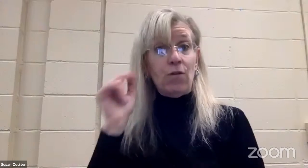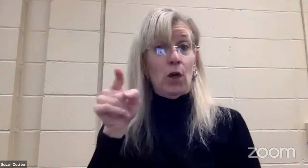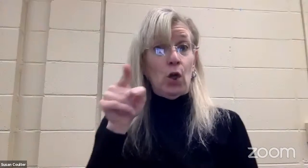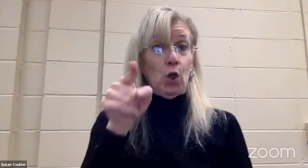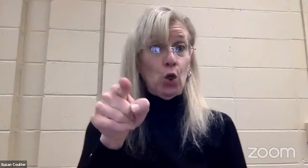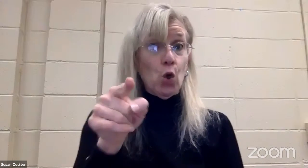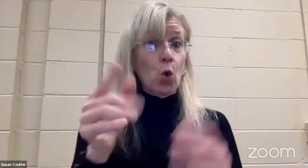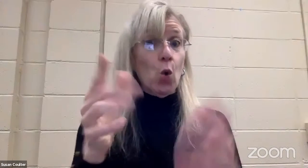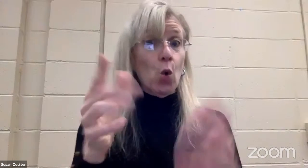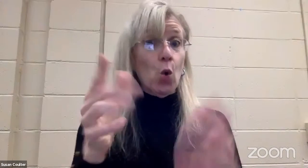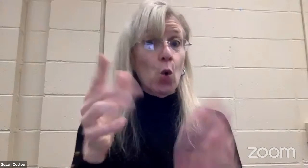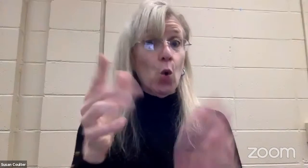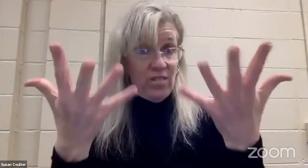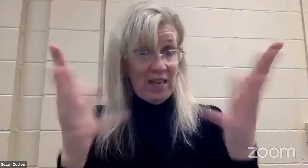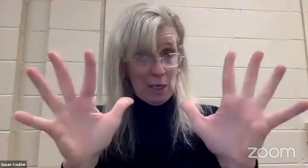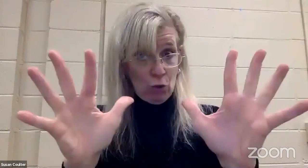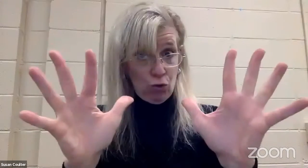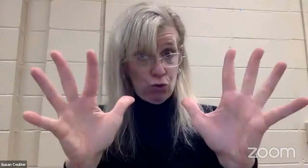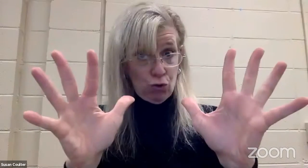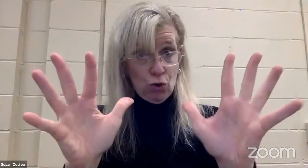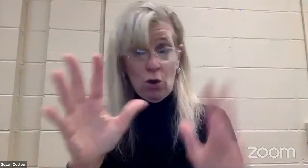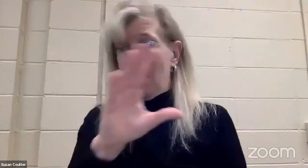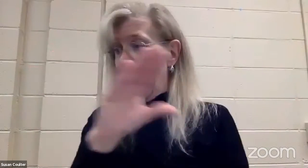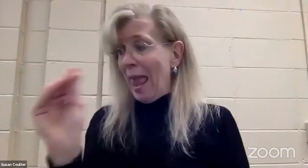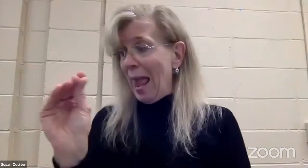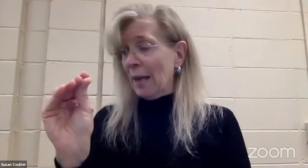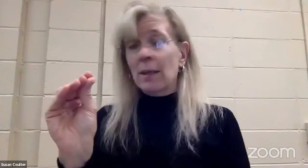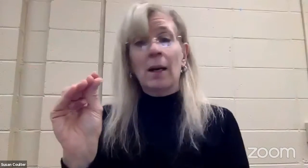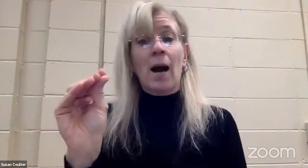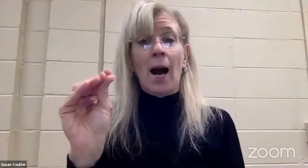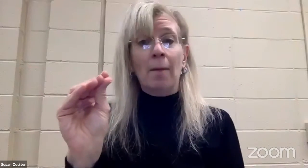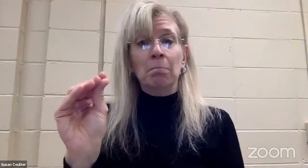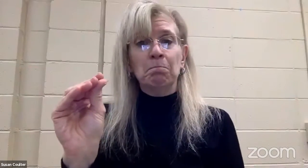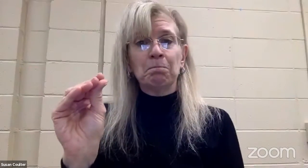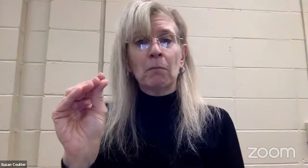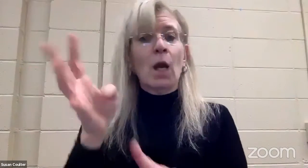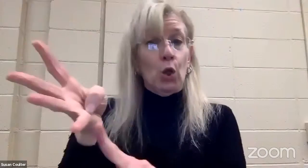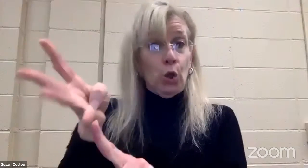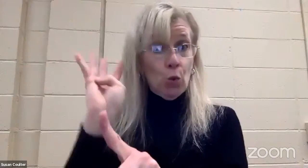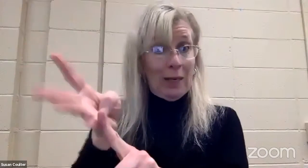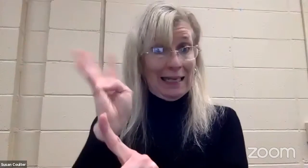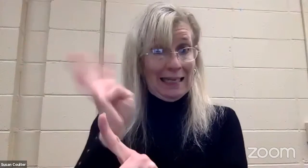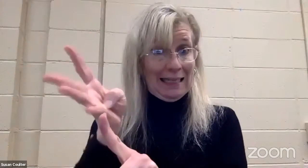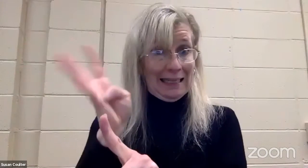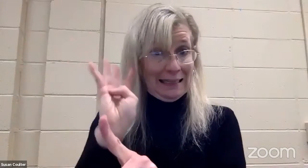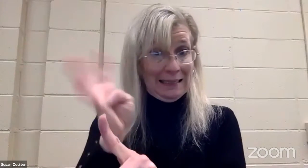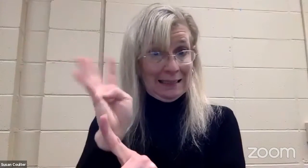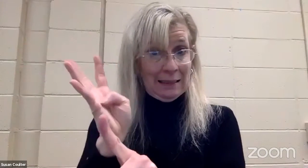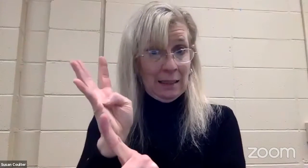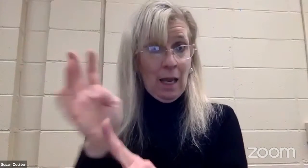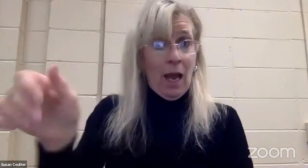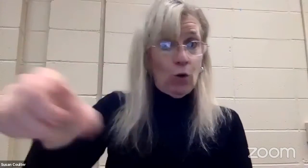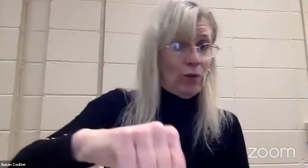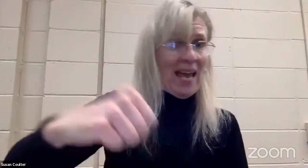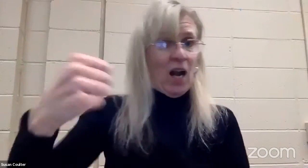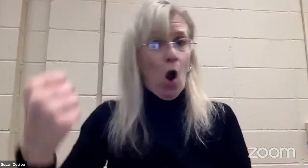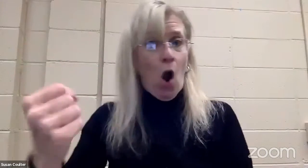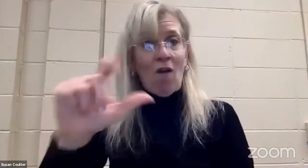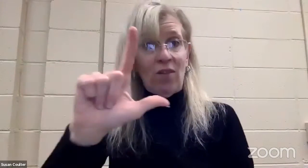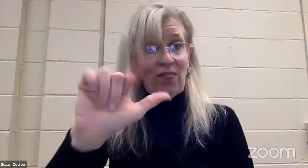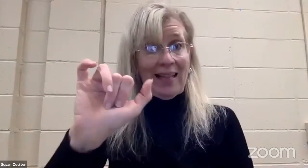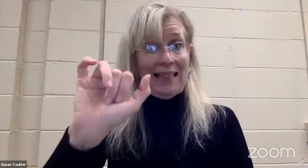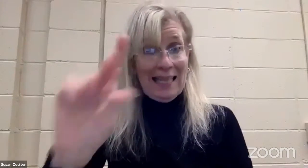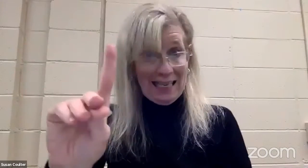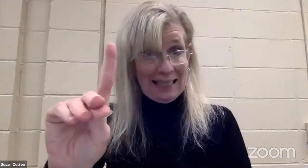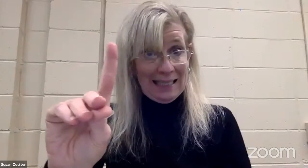if you finish and you release and you take